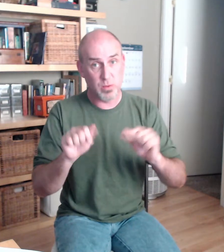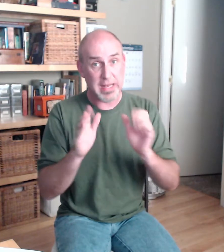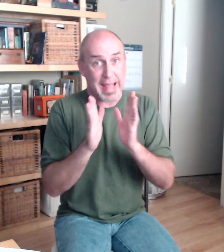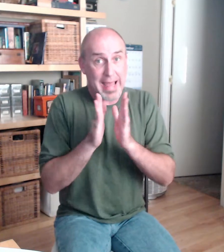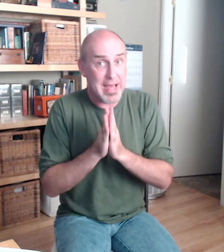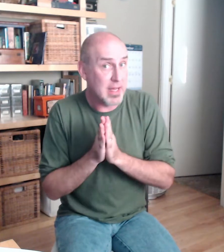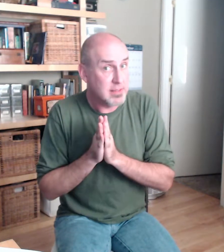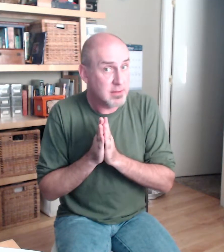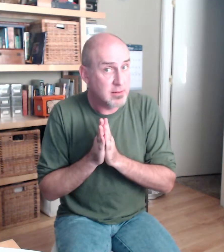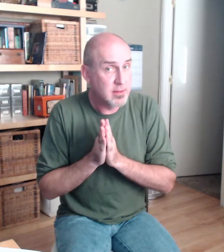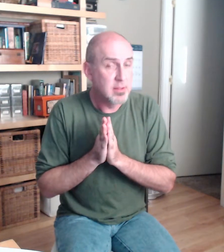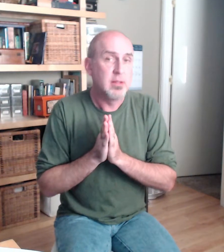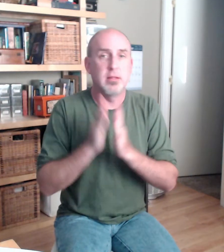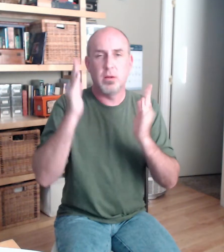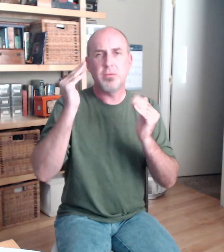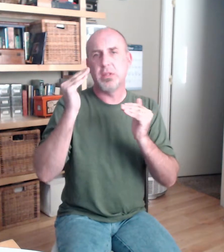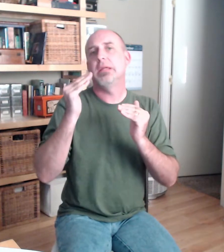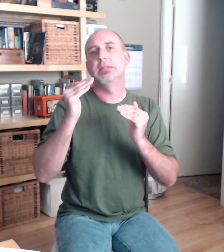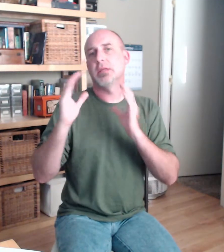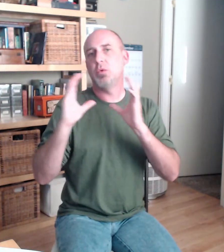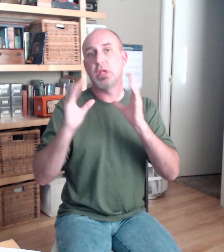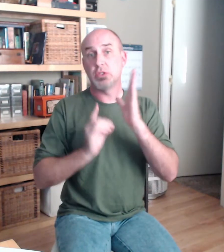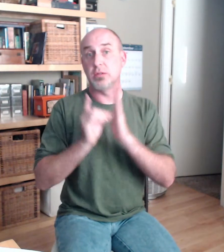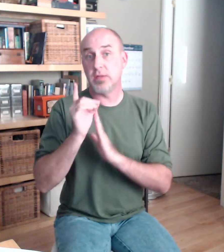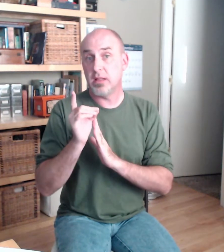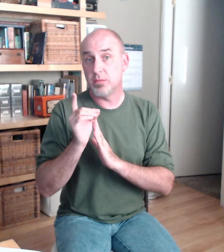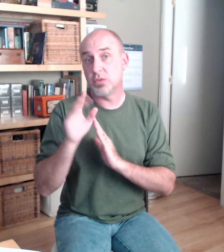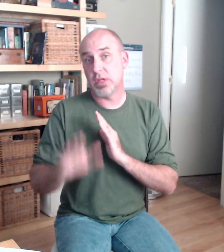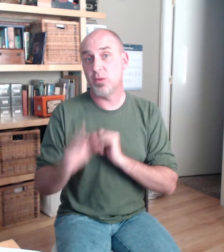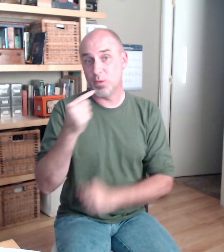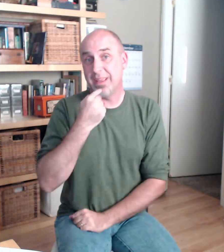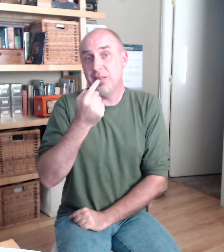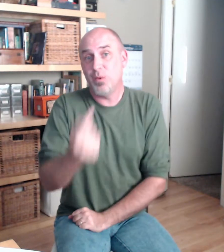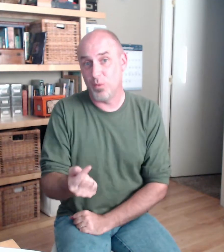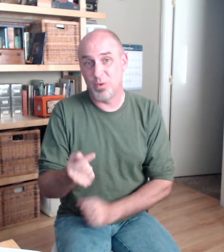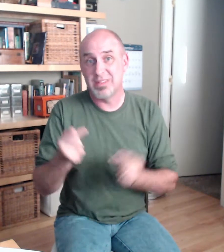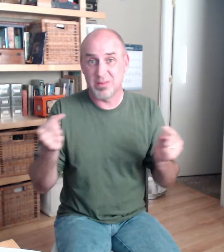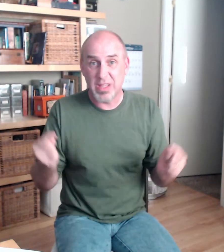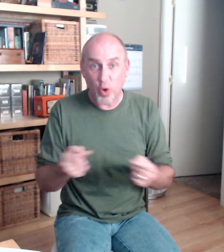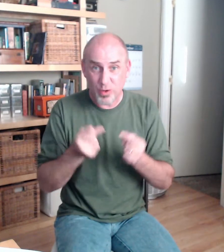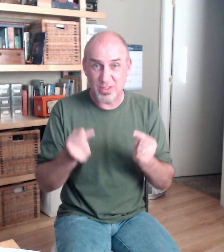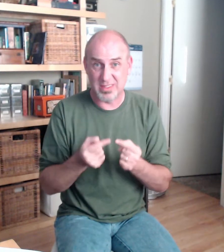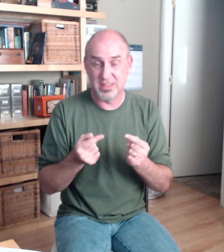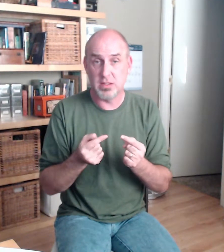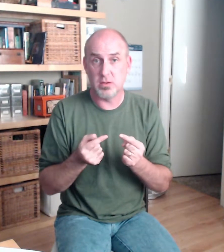can ask, and then hopefully as communication develops, your child will tell you something hurts. It